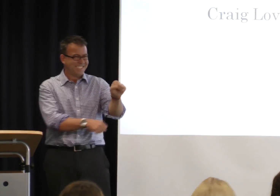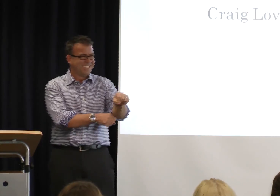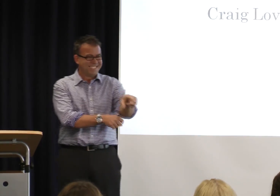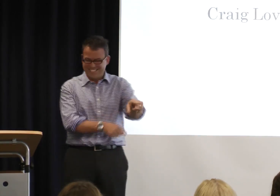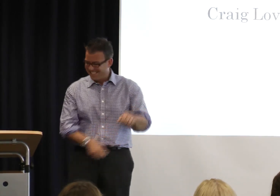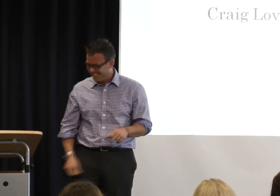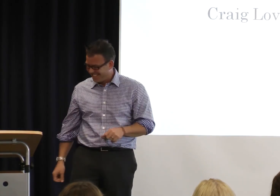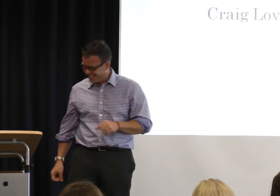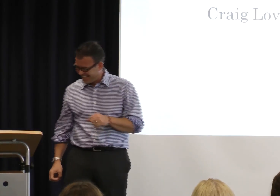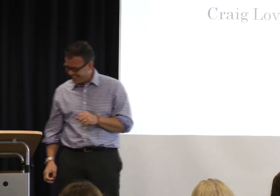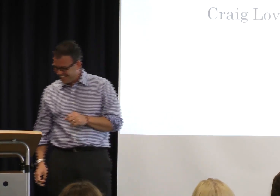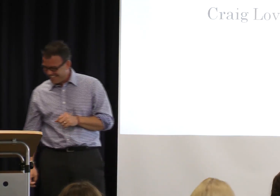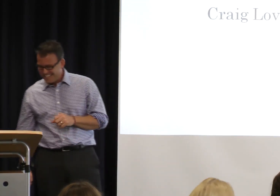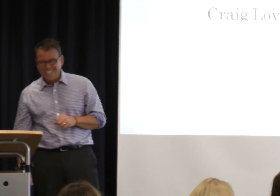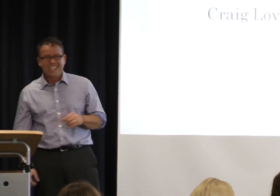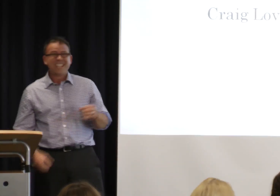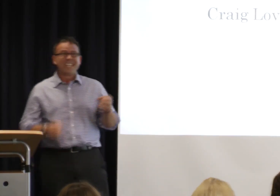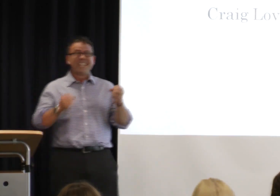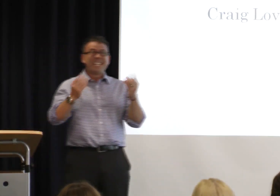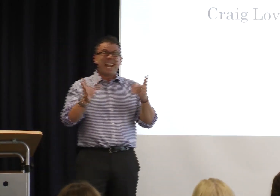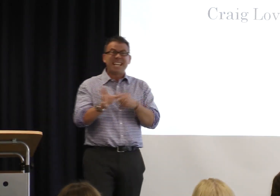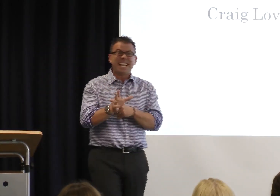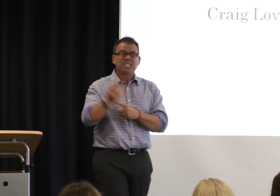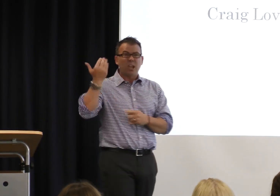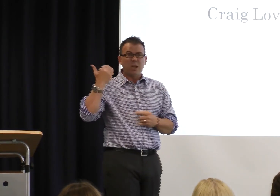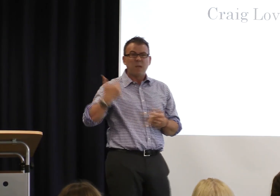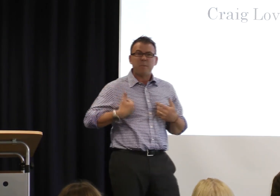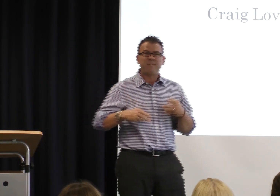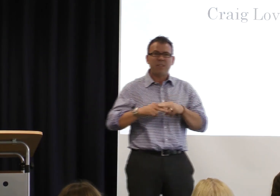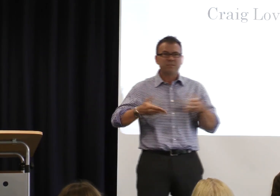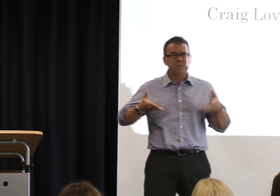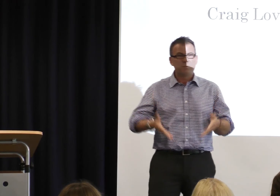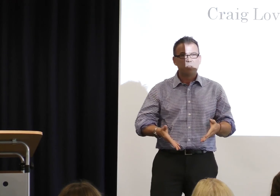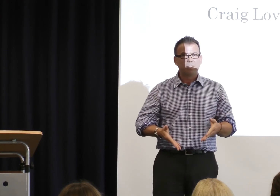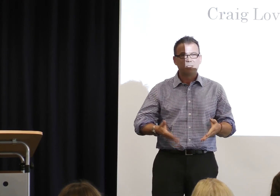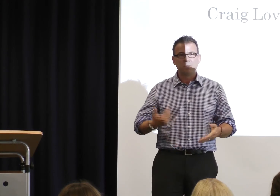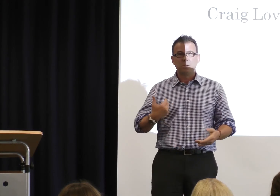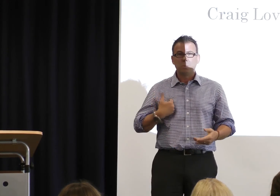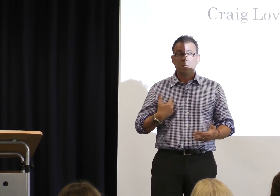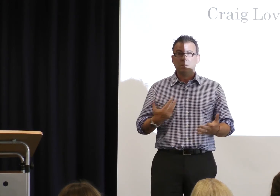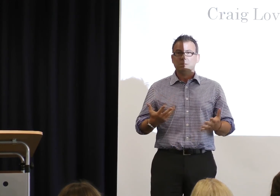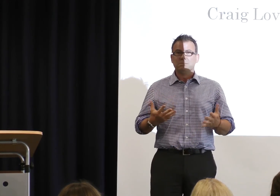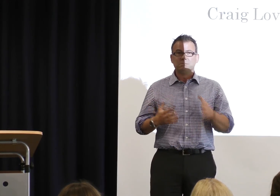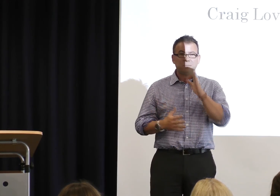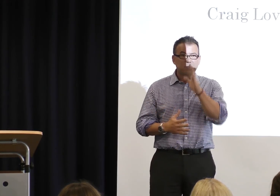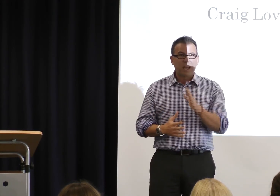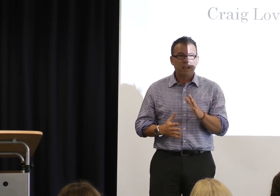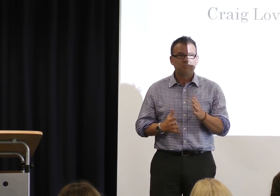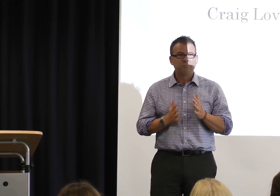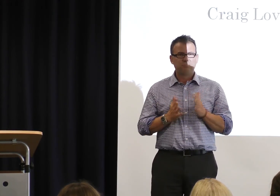And Linda's saying yes here in the front row. I can't wash clothes either. So 10 years ago, at my father's funeral, we were